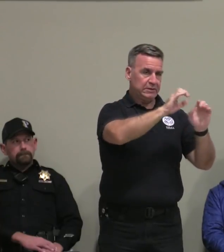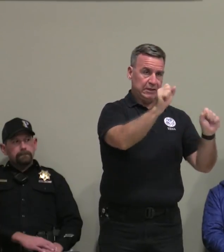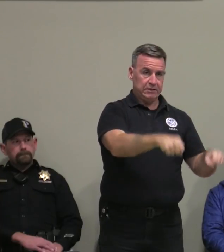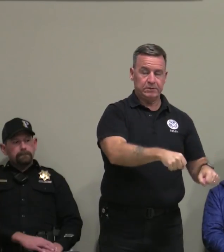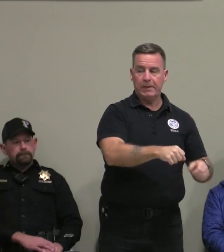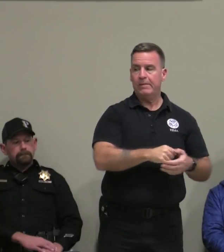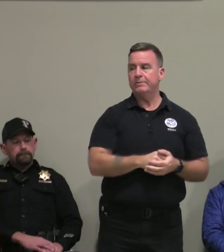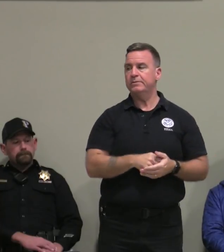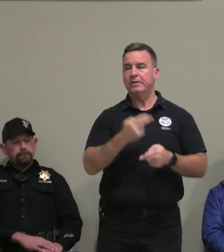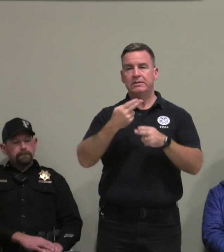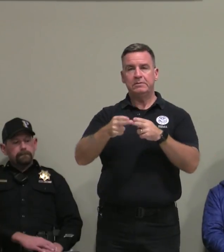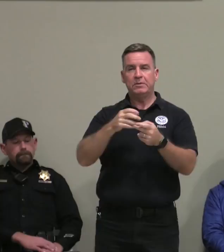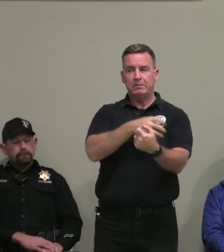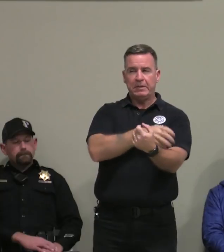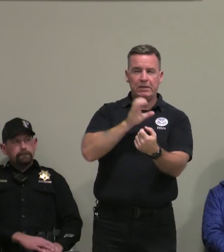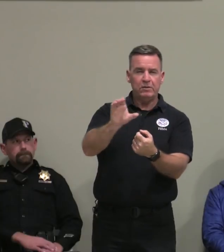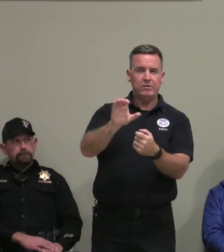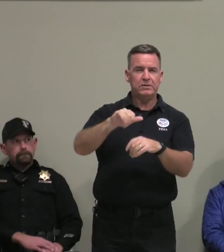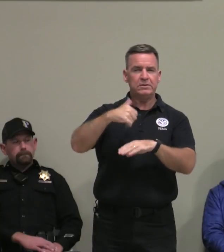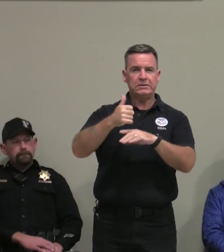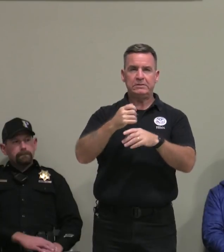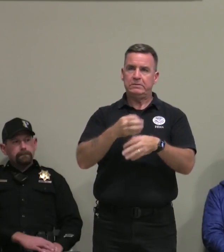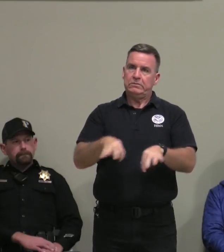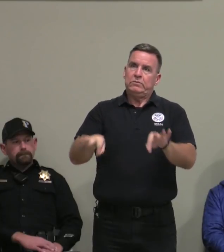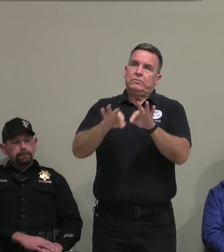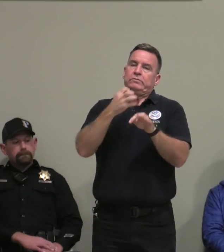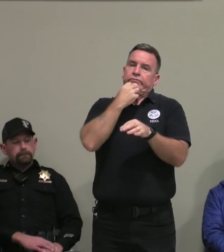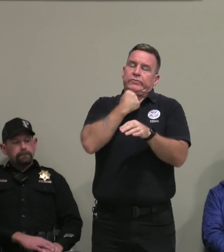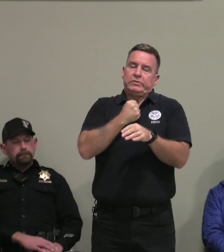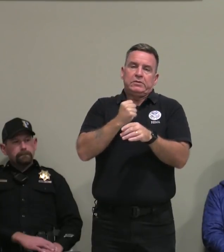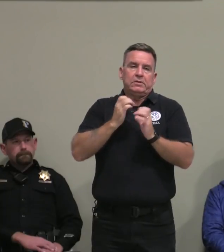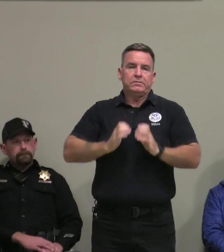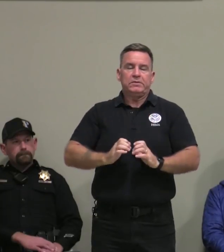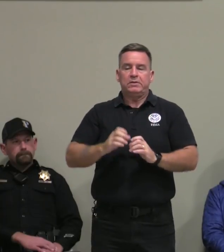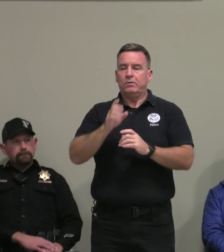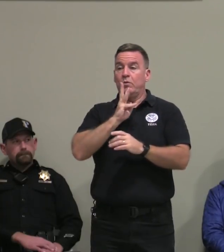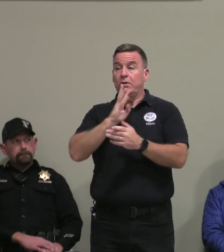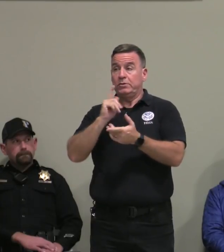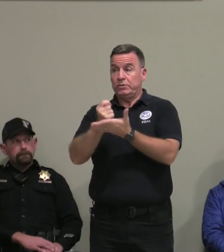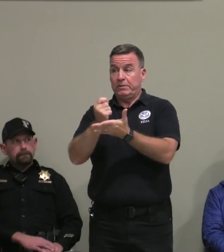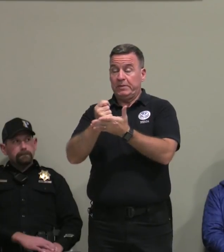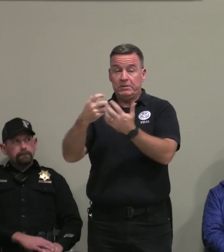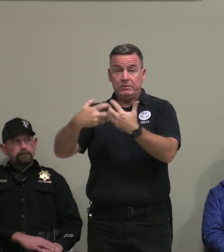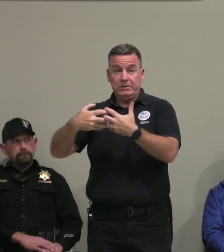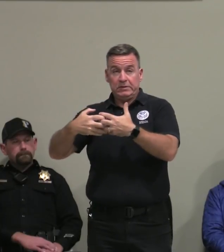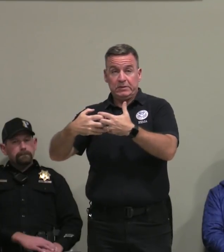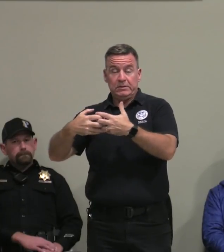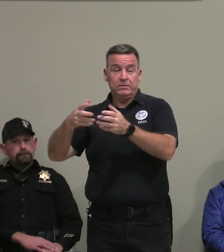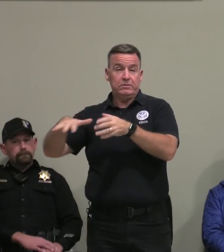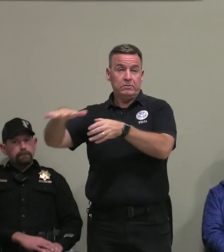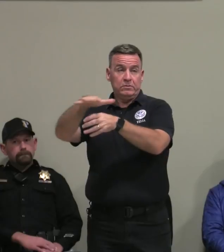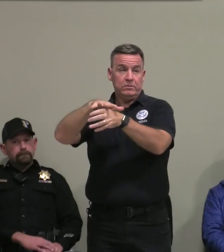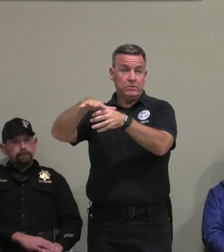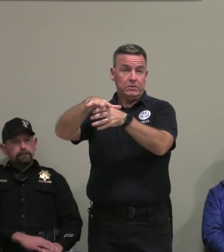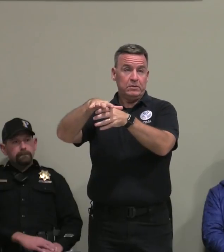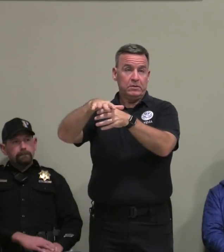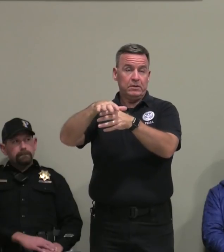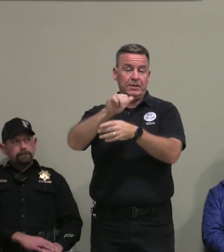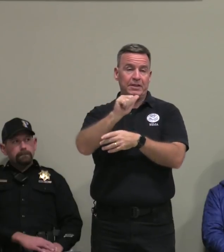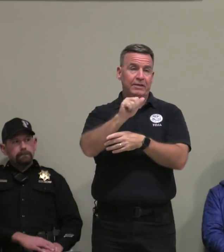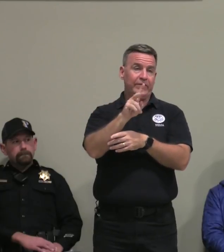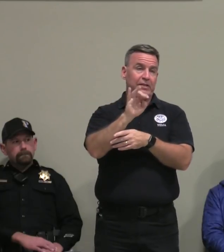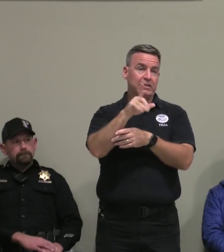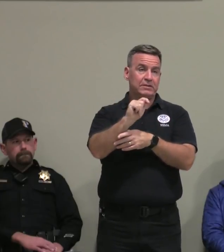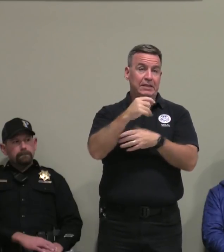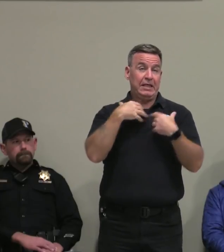We've provided temporary power to several critical customers, including the Dell Oral Water treatment and supply facilities, the Adventist Health